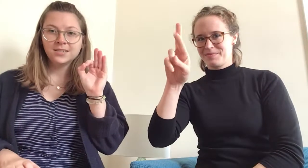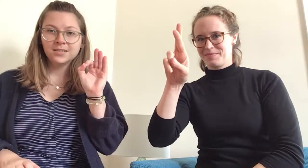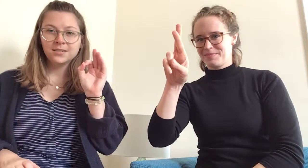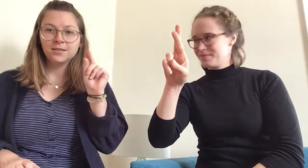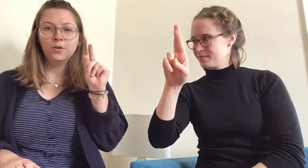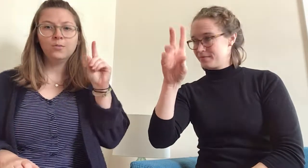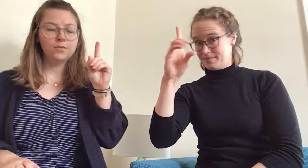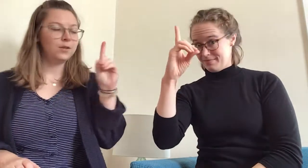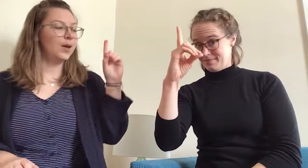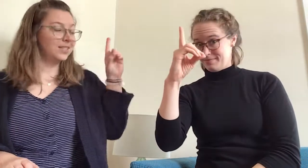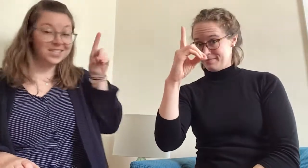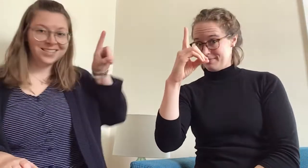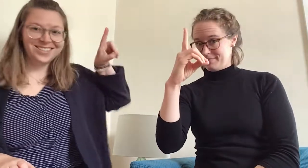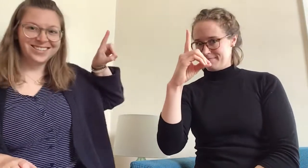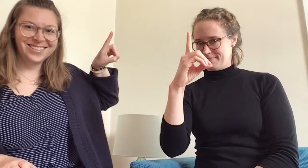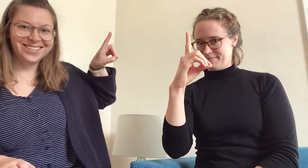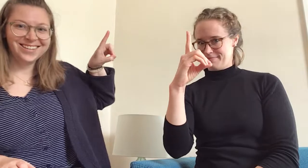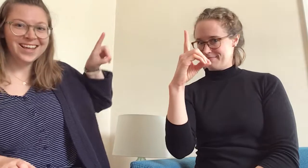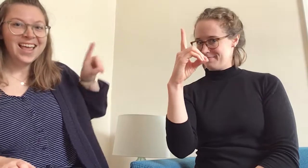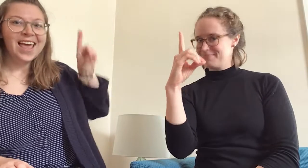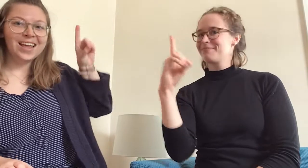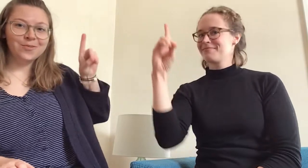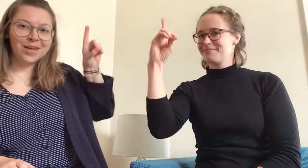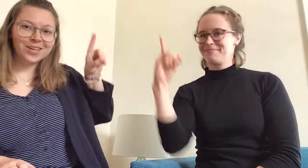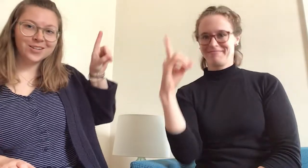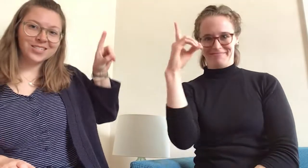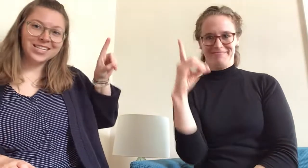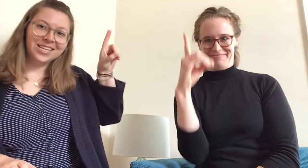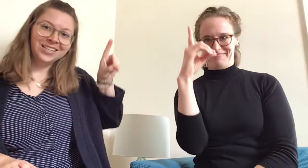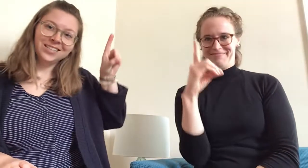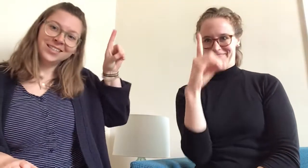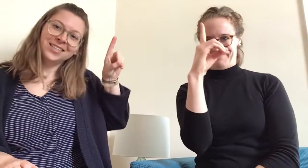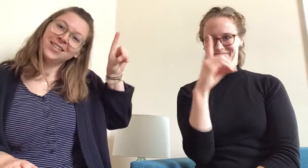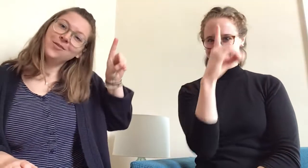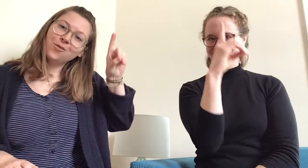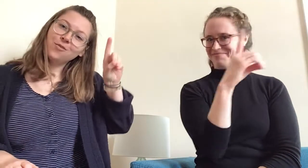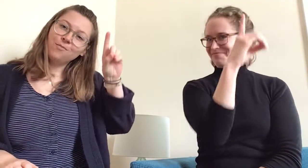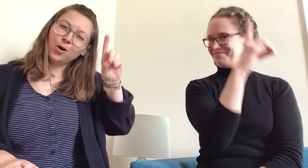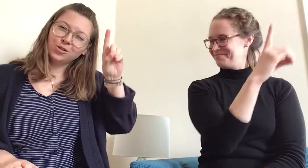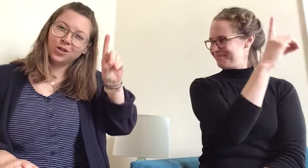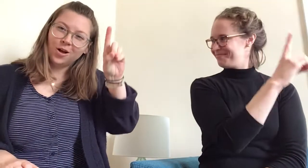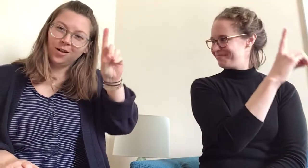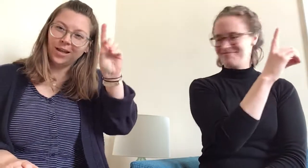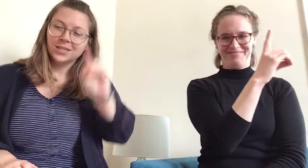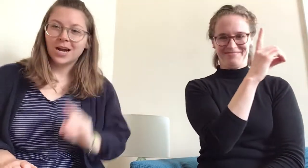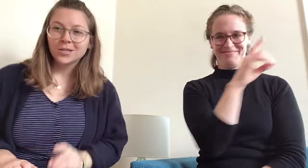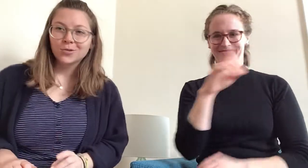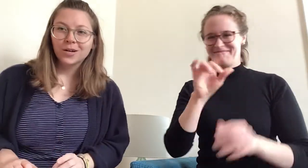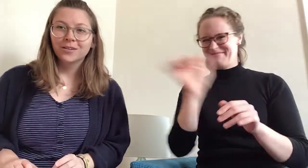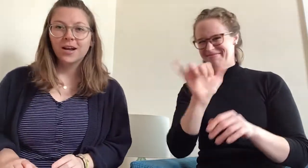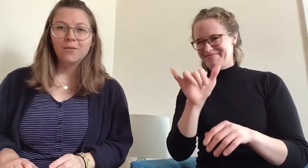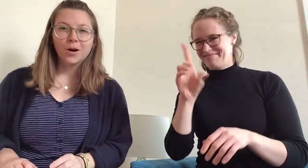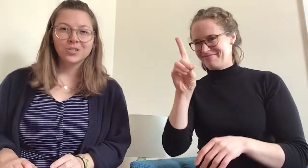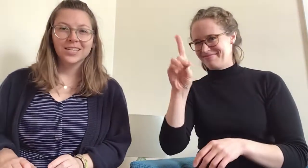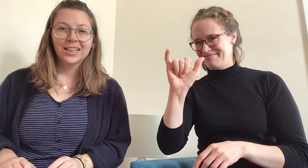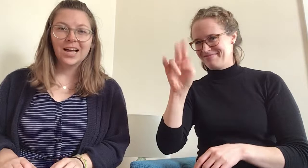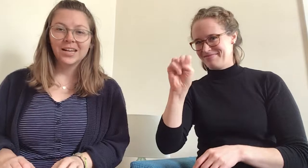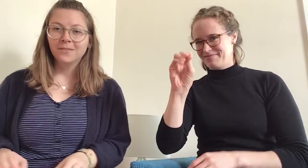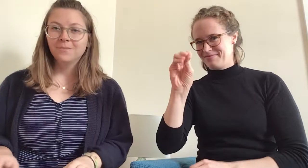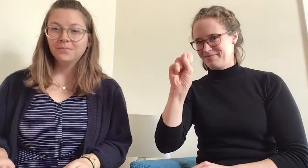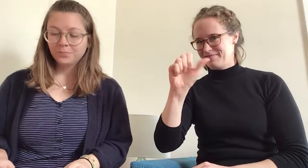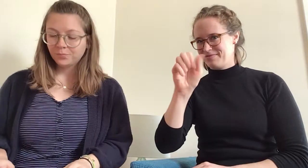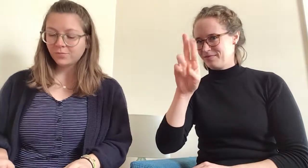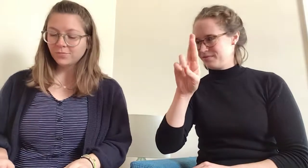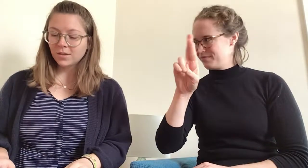D, you make a D, and you make your D march along like a dinosaur, kind of marching in